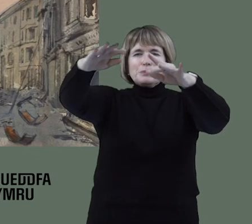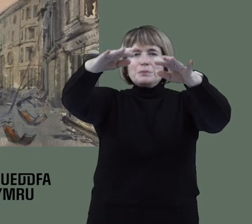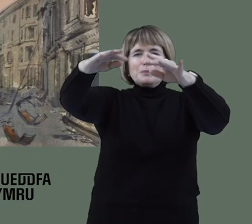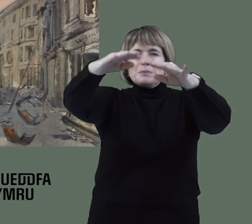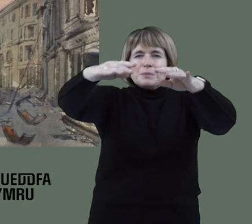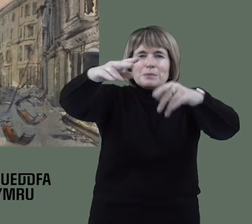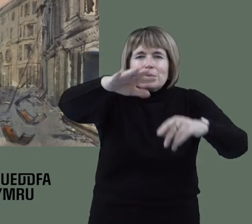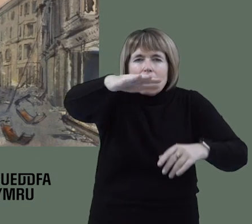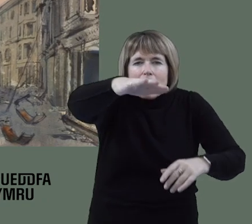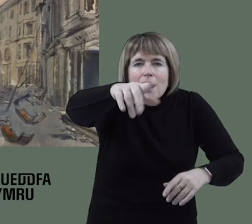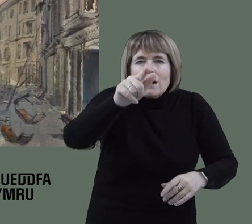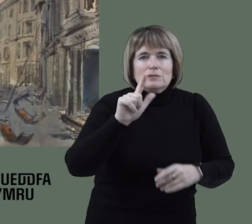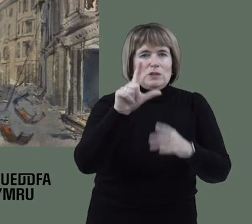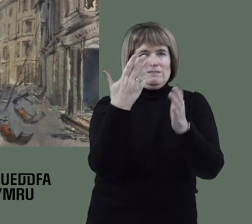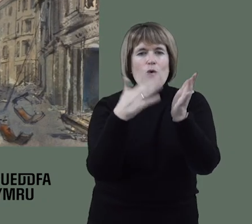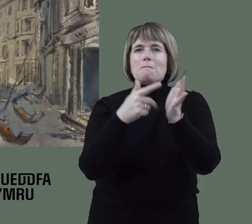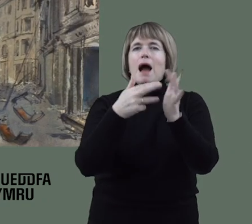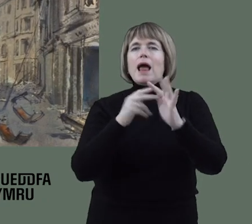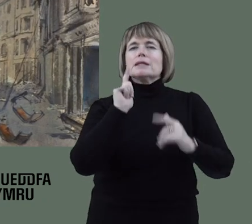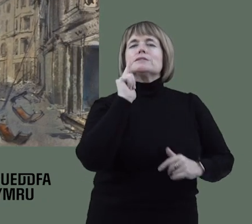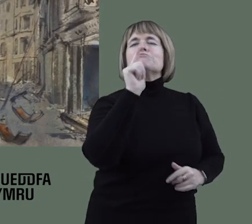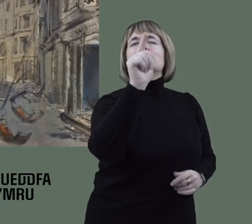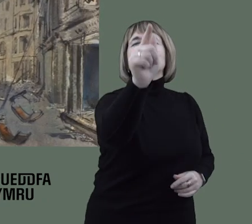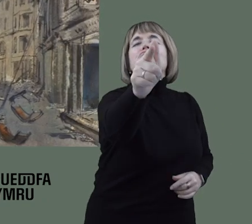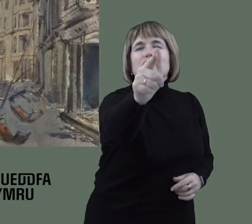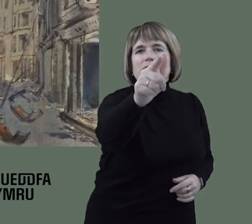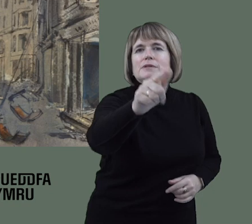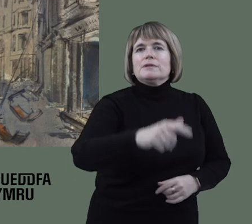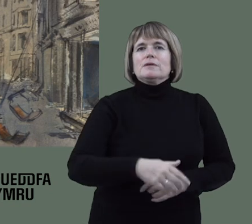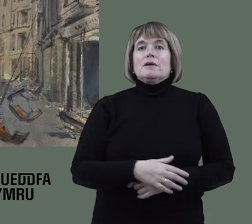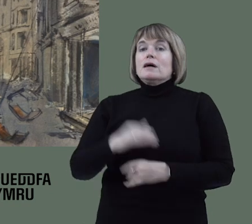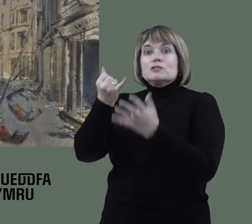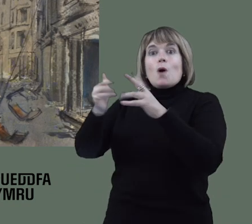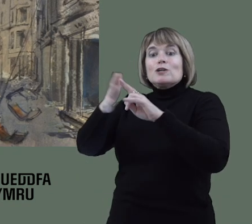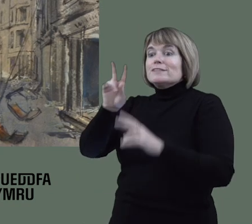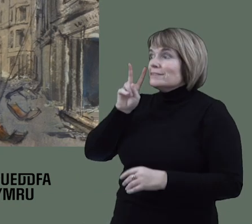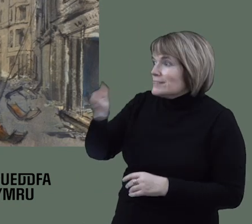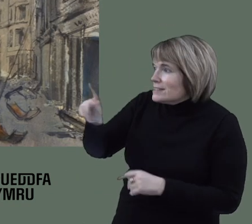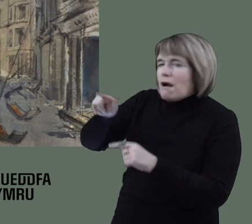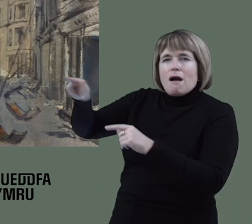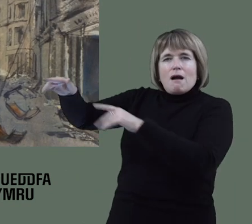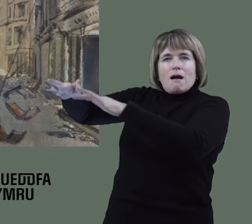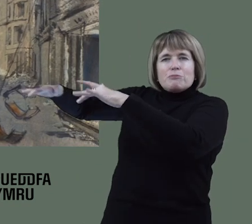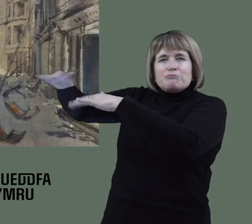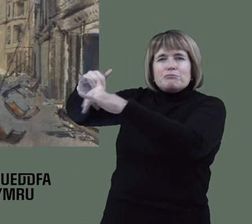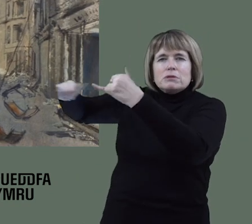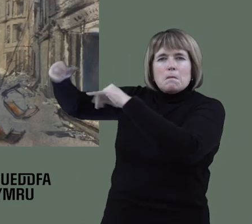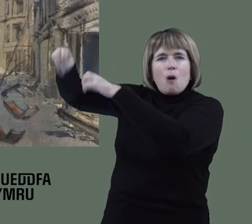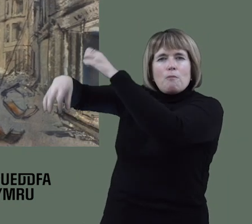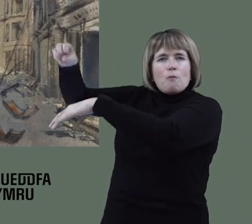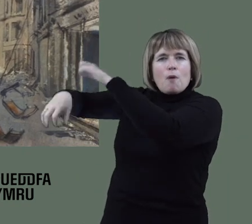where Cardiff was, which was 24 miles away. And I could see the glow from Swansea when that was